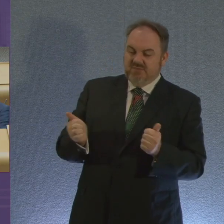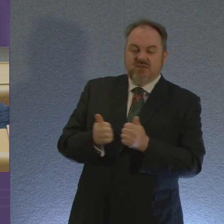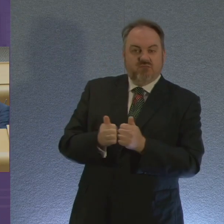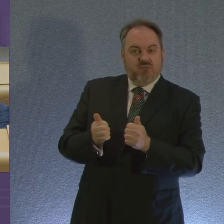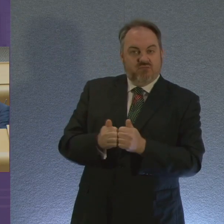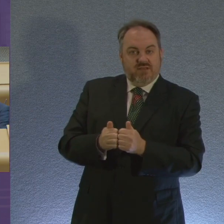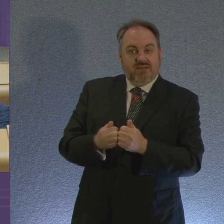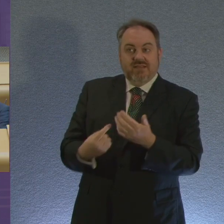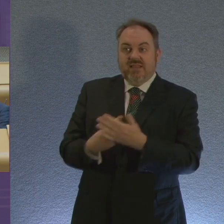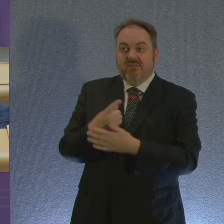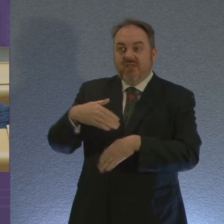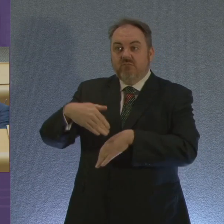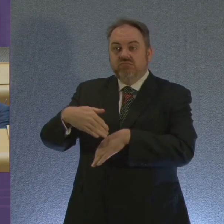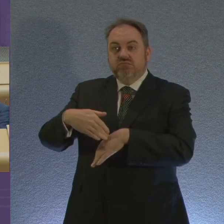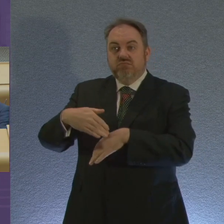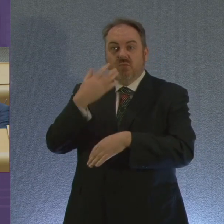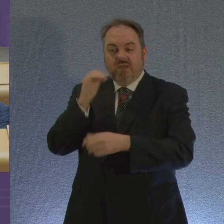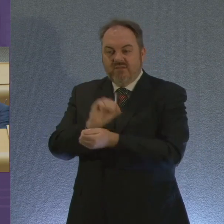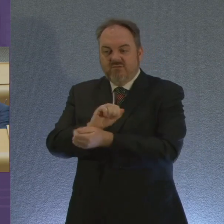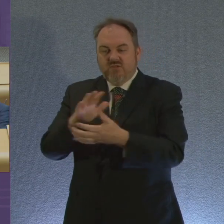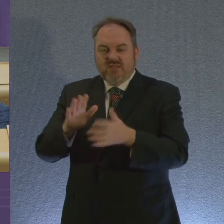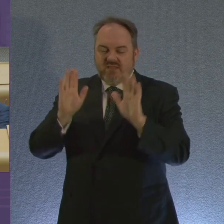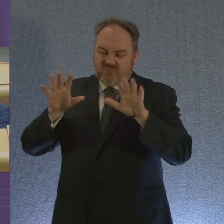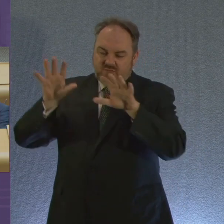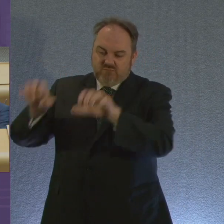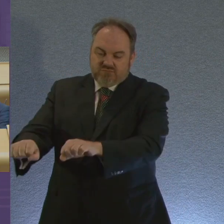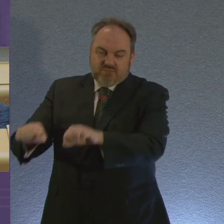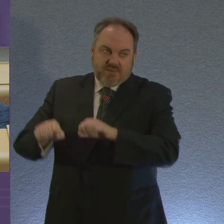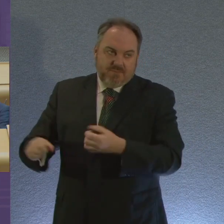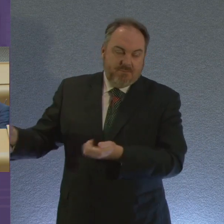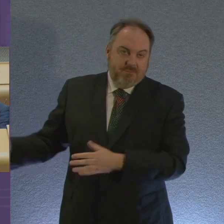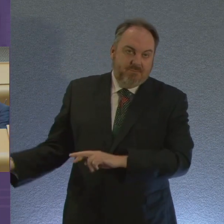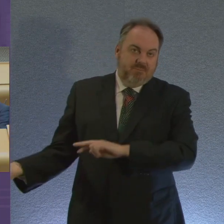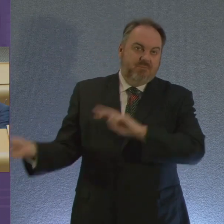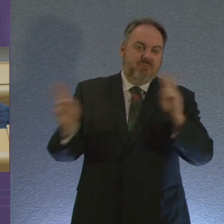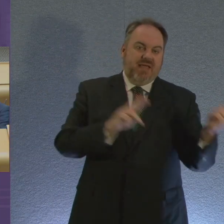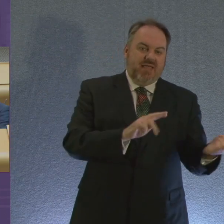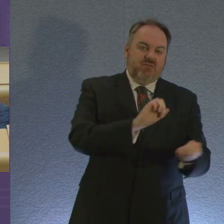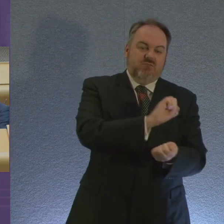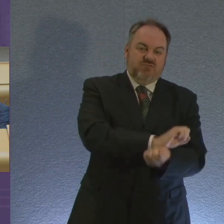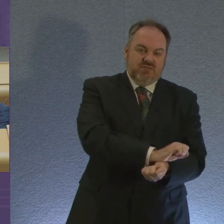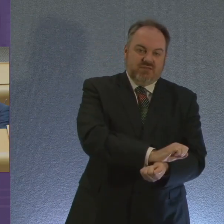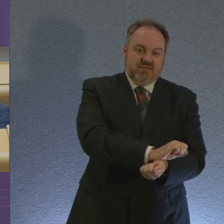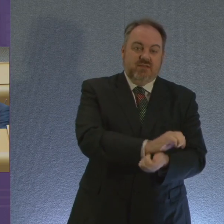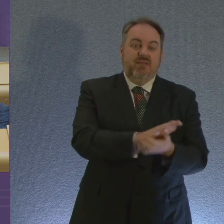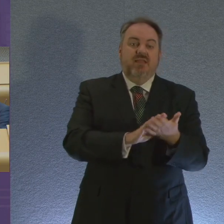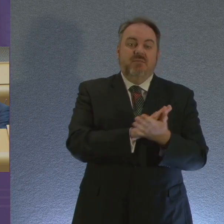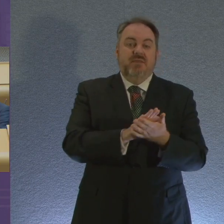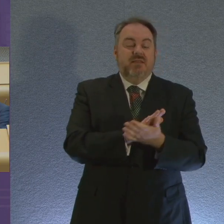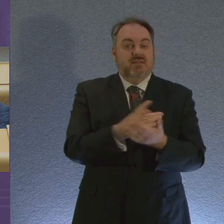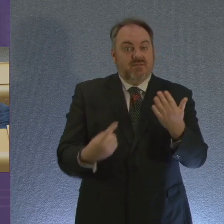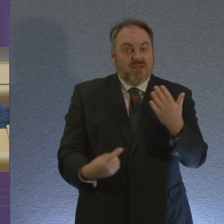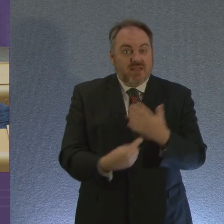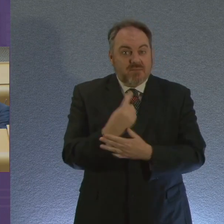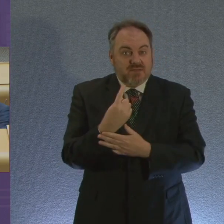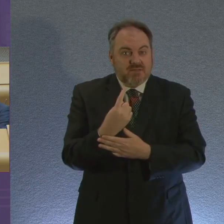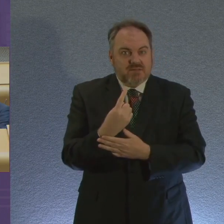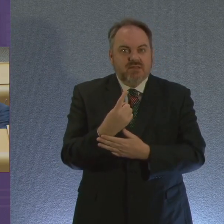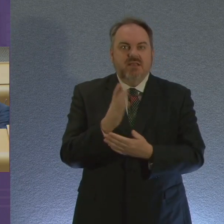dealt with. The police must have the resources to monitor released offenders properly. And if this measure has to happen, it must be for